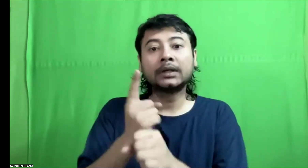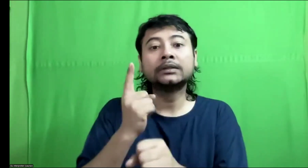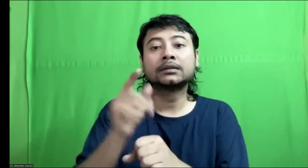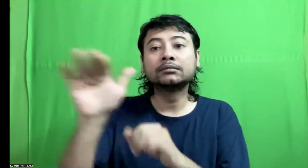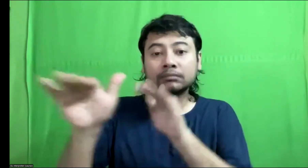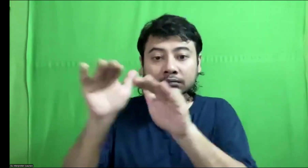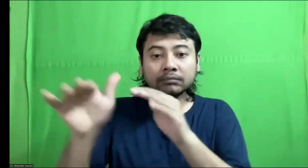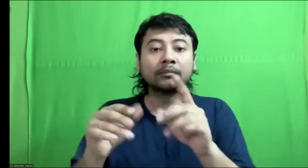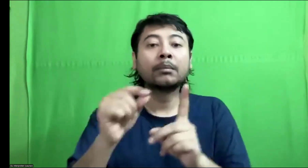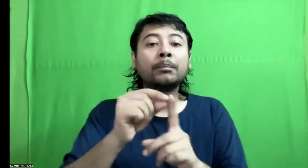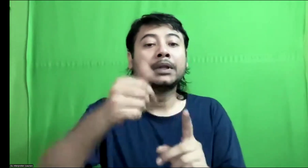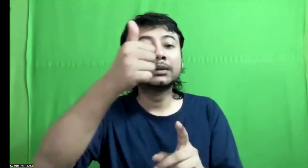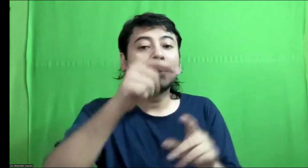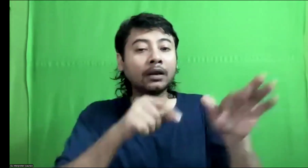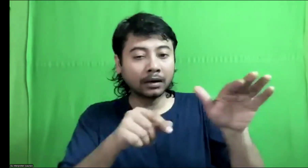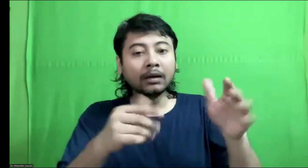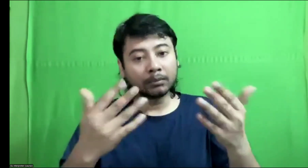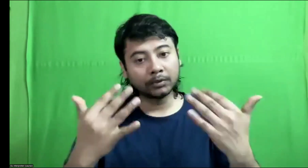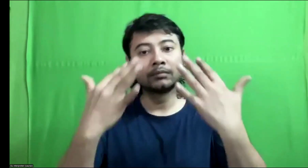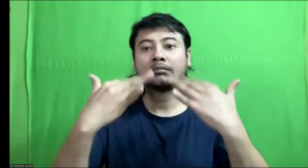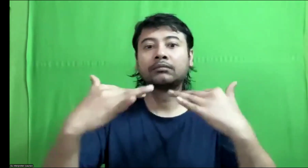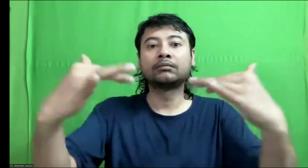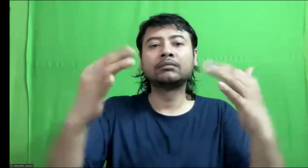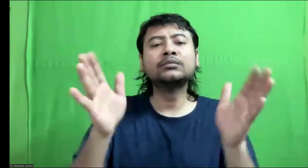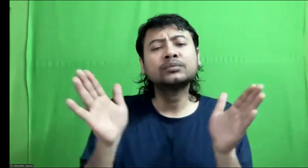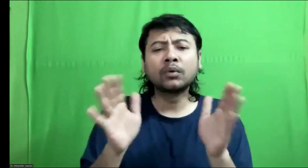program in the school one day, and